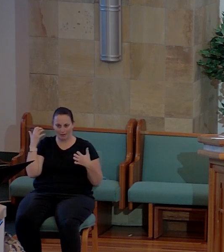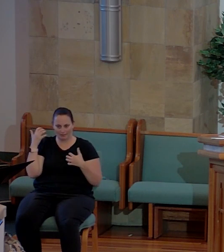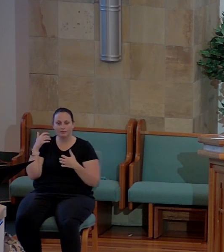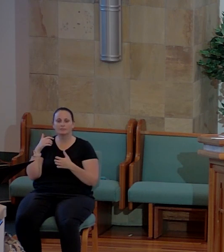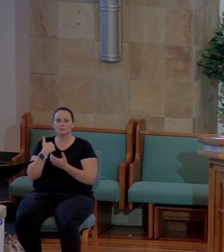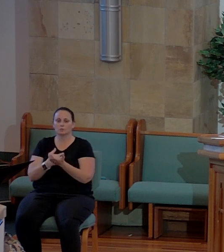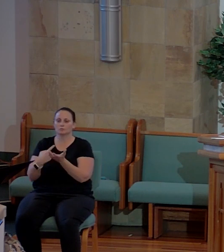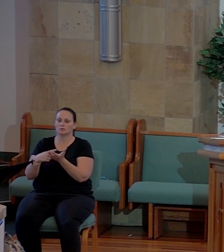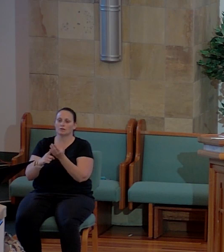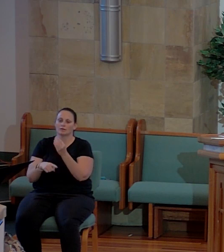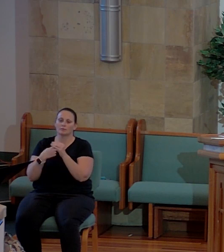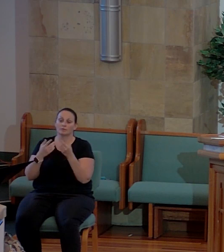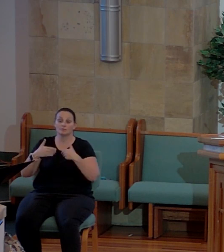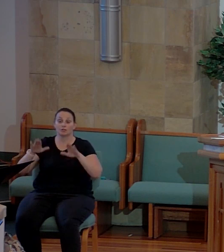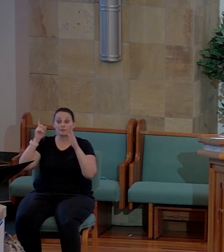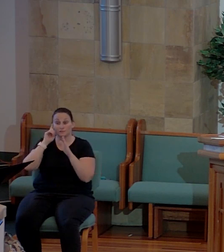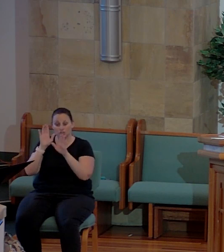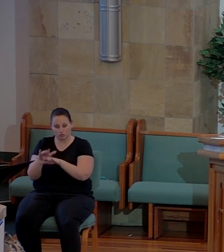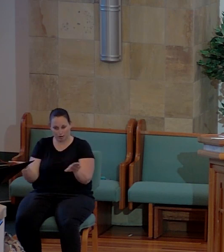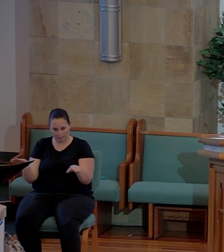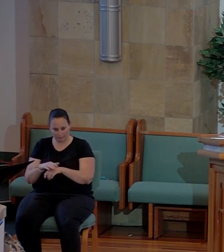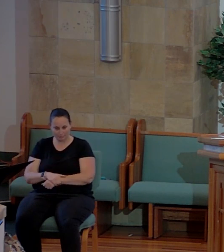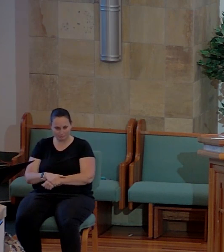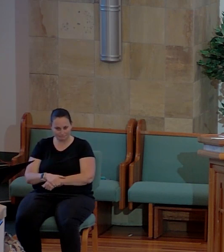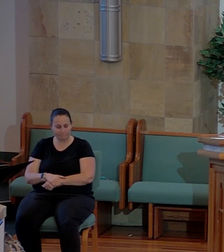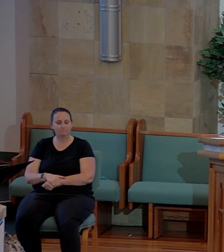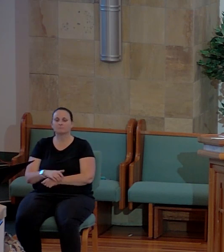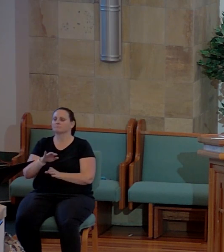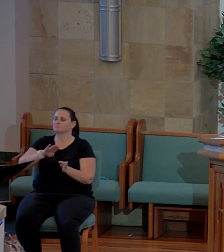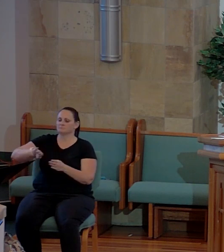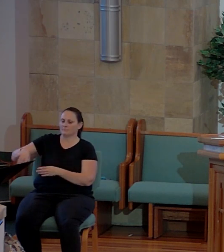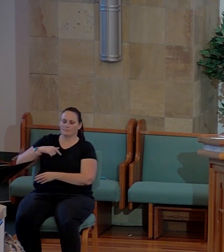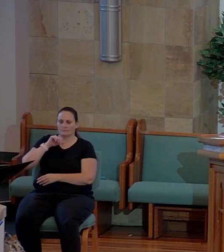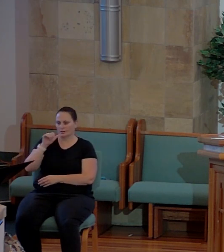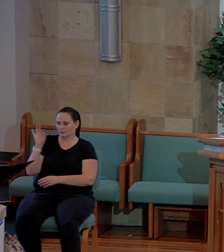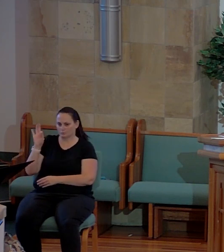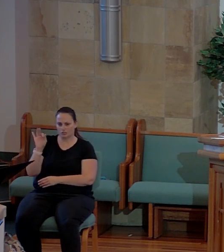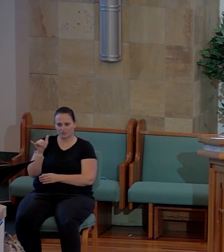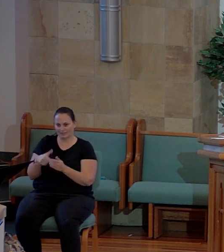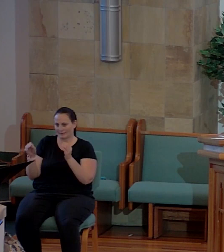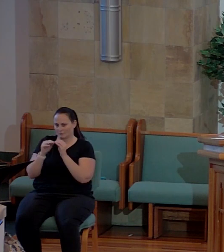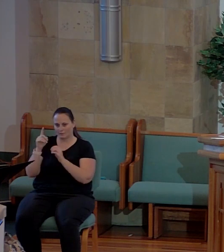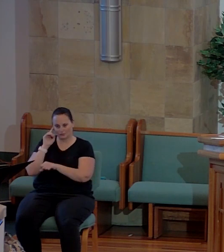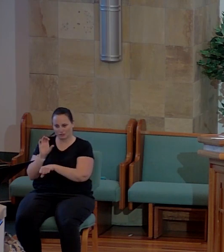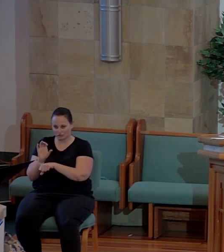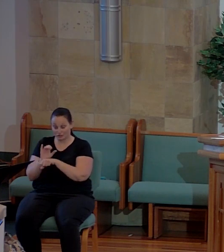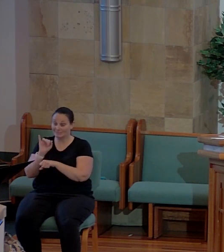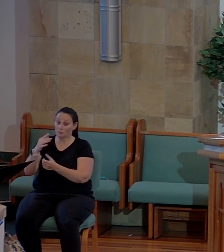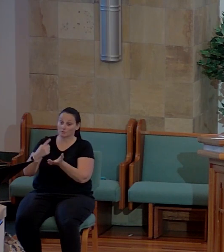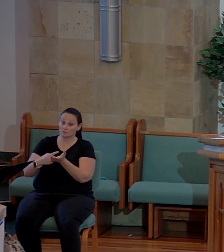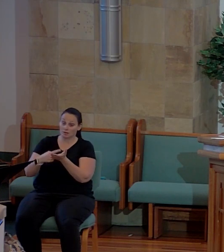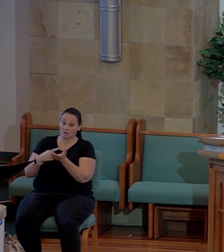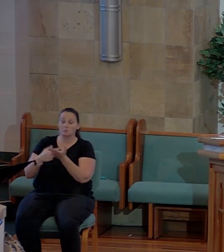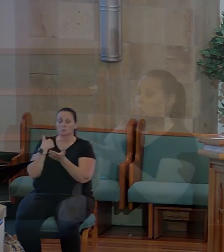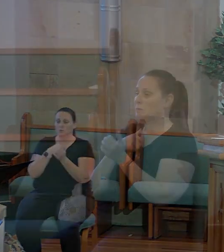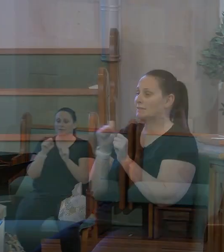we're talking about the sacrifice of a child. So no longer am I going to preach that passage in church. If you want to talk about it, we could do